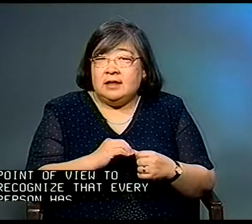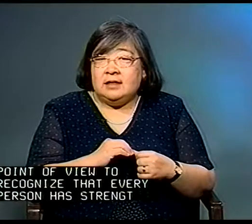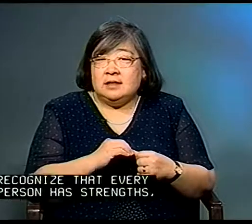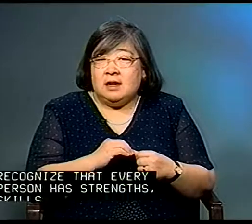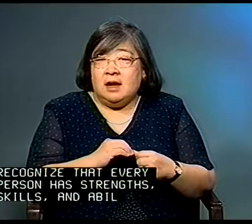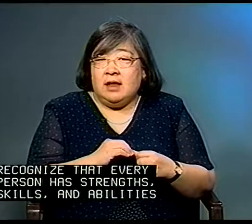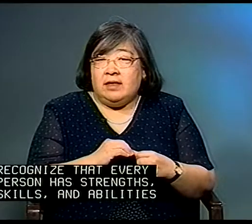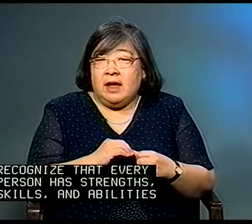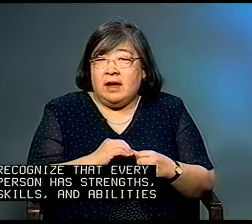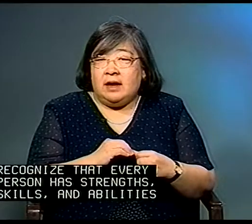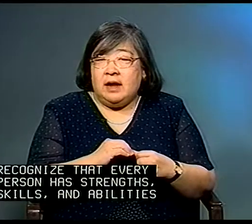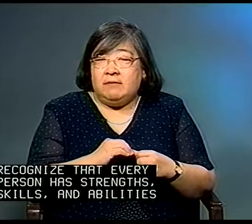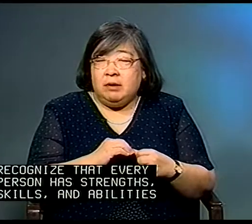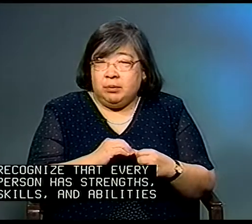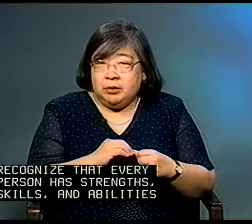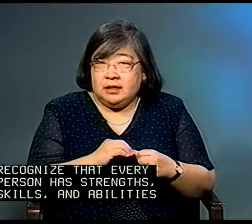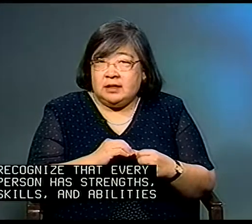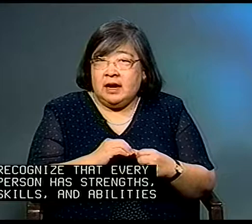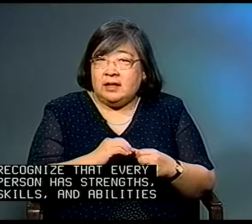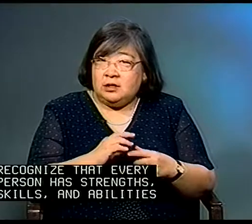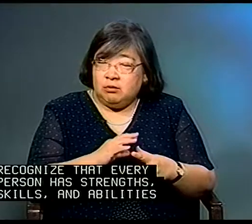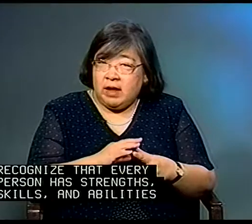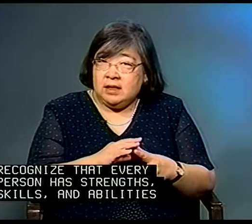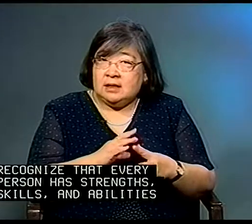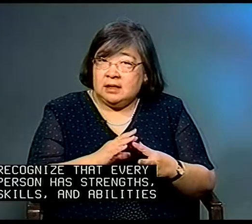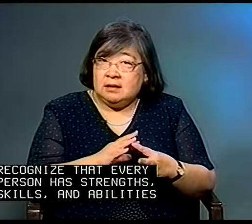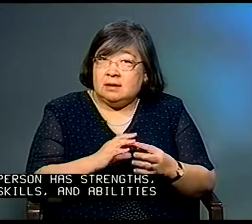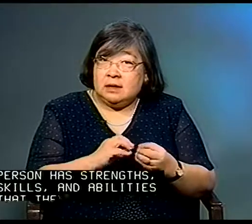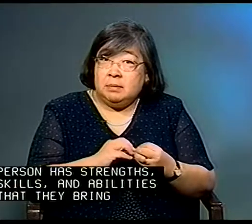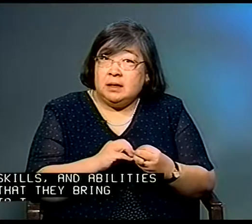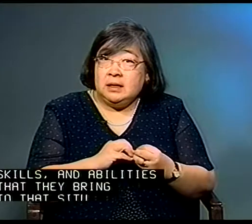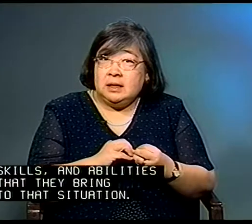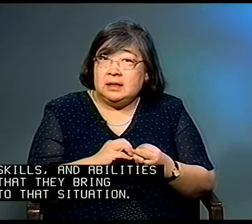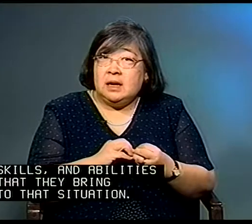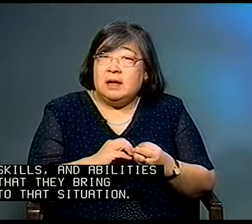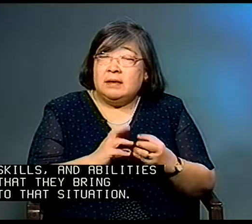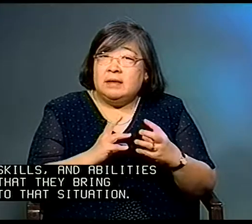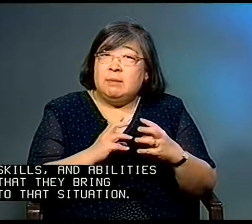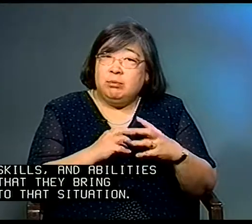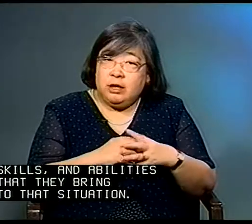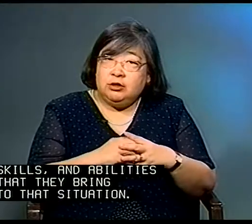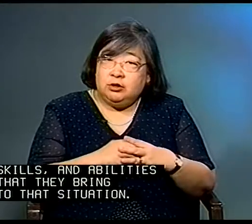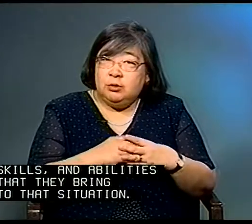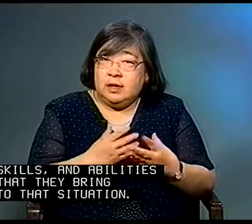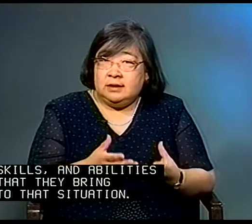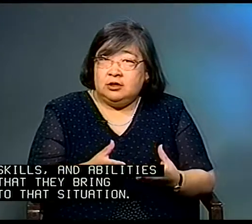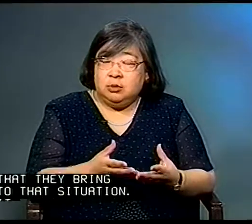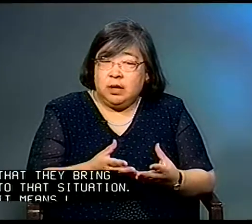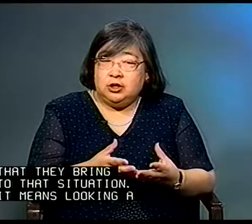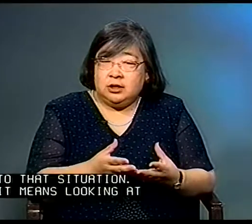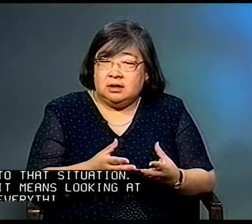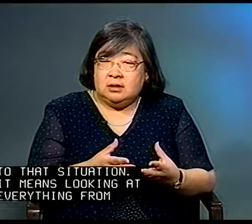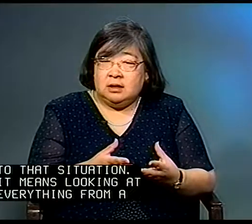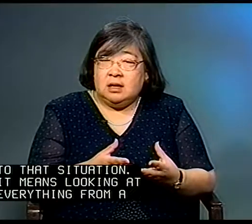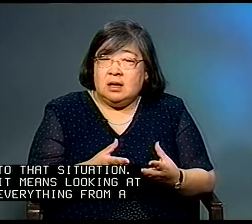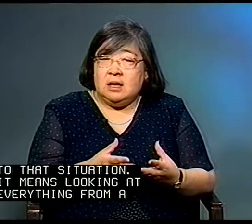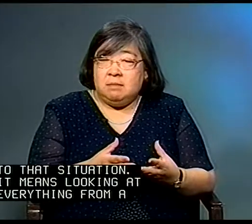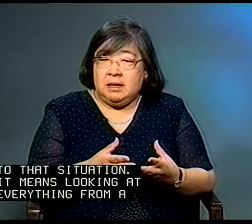recognize that every person has strengths, skills, and abilities that they bring to that situation. It